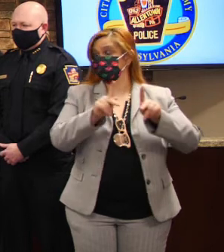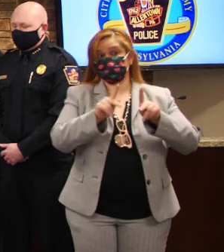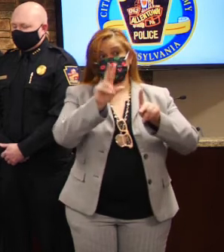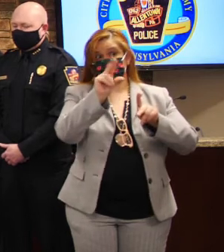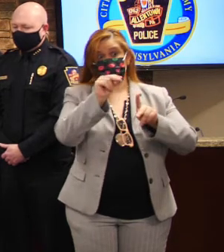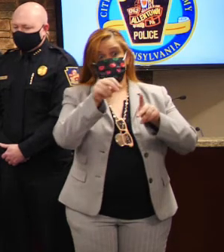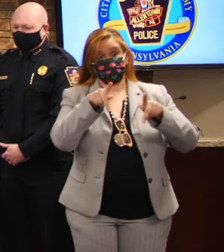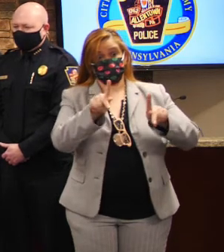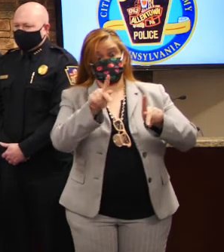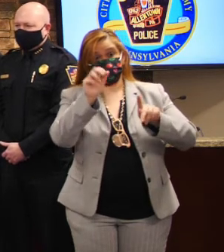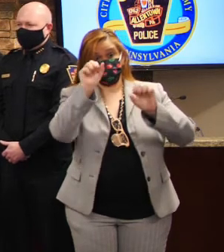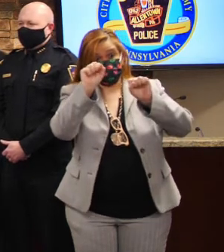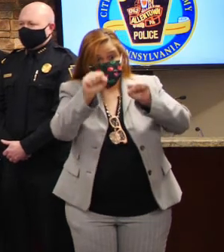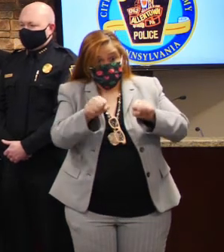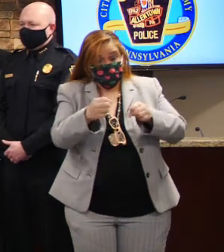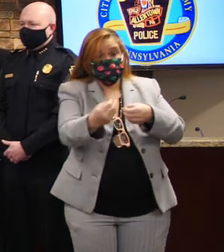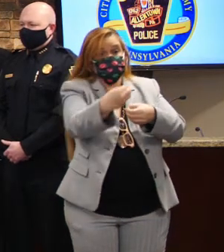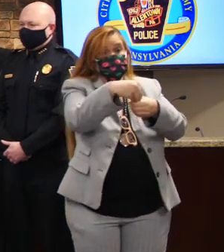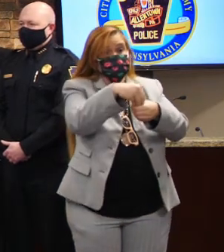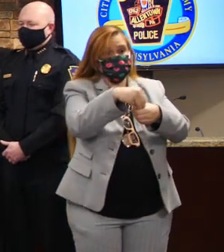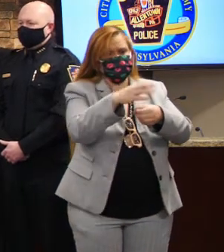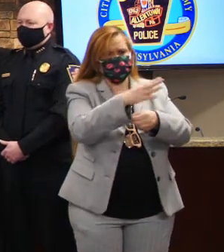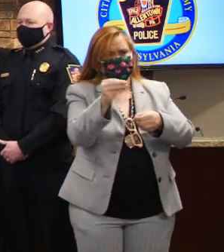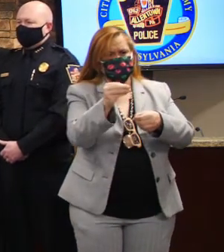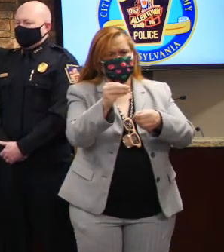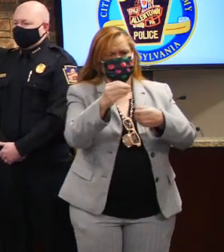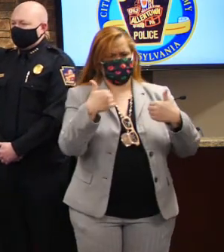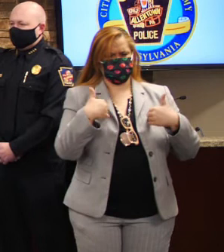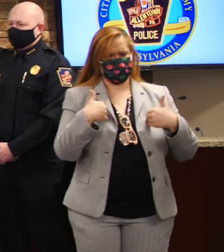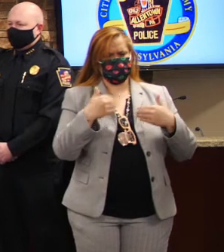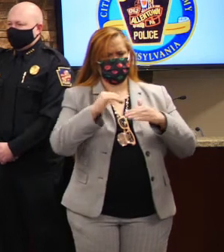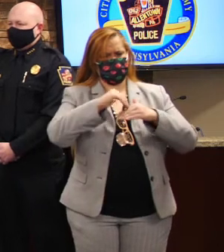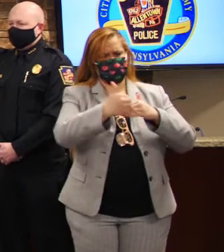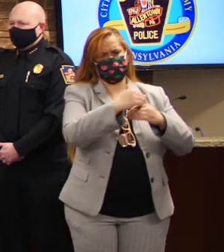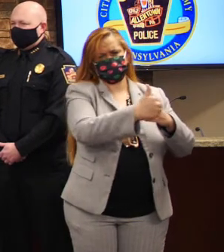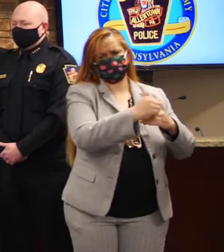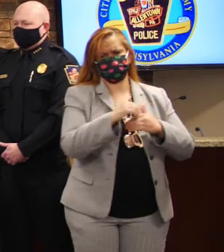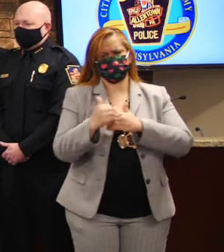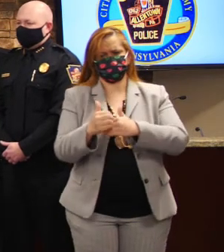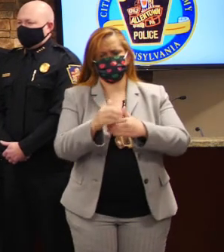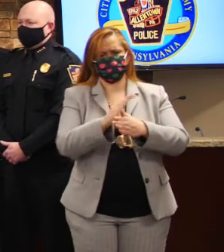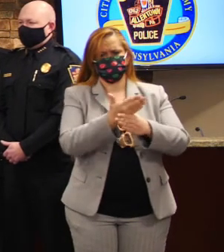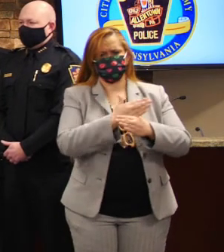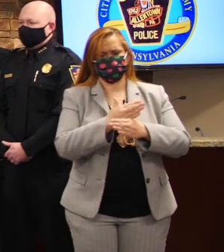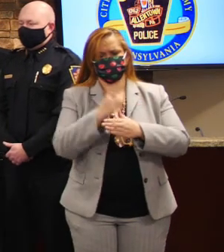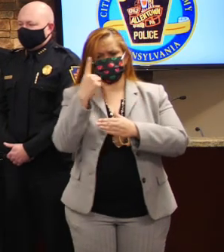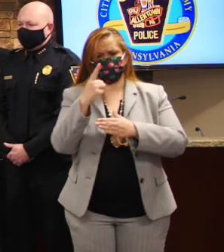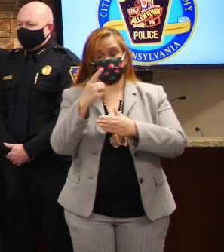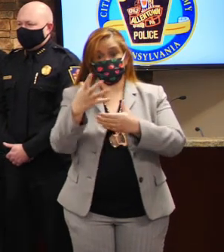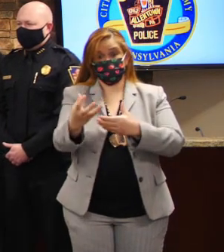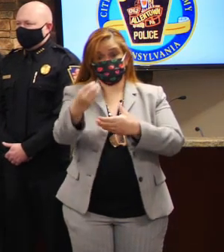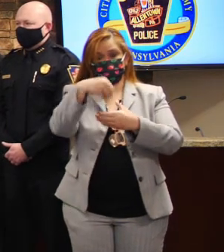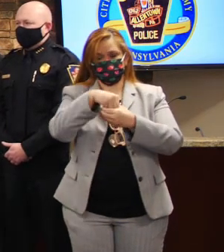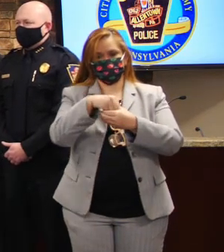chief for his initiative, Chief Granitz for his initiative, and also his leadership. I